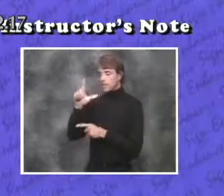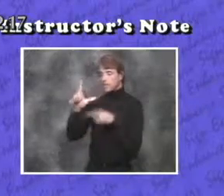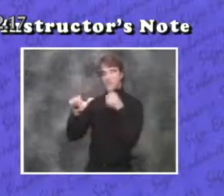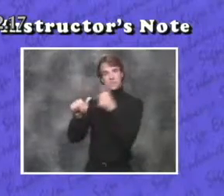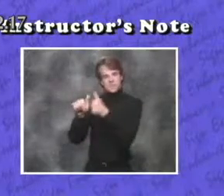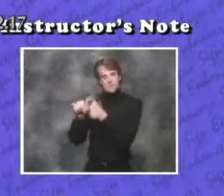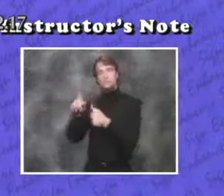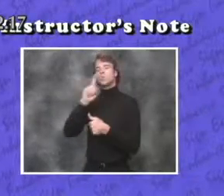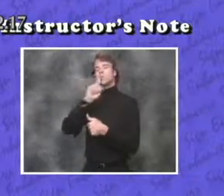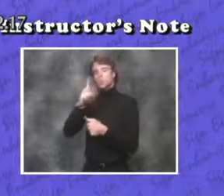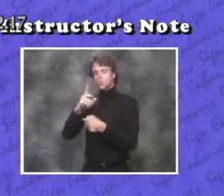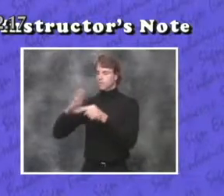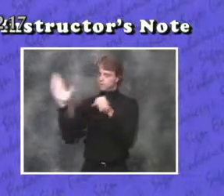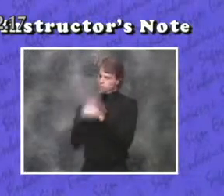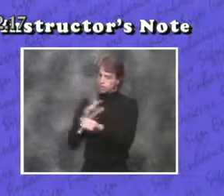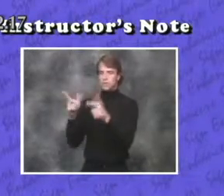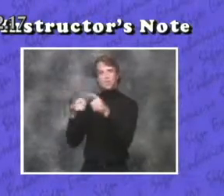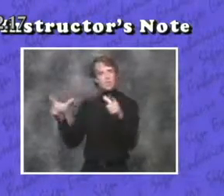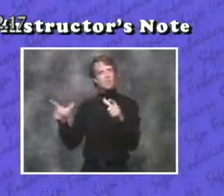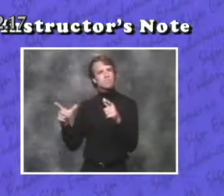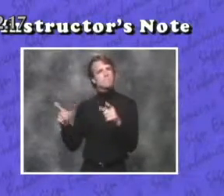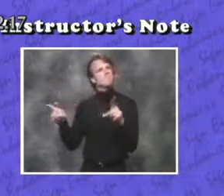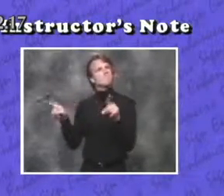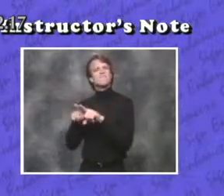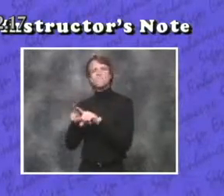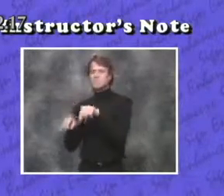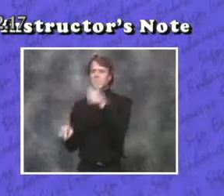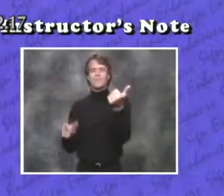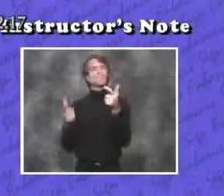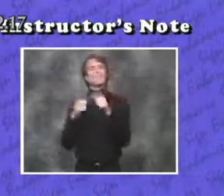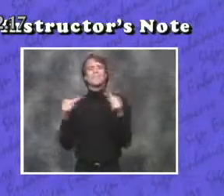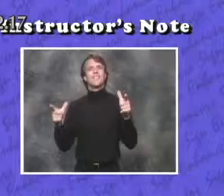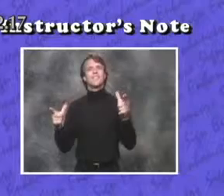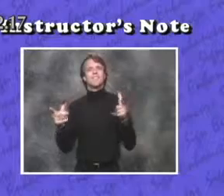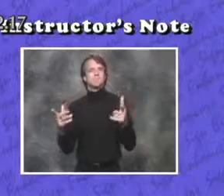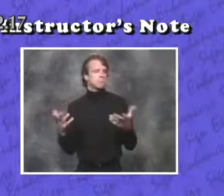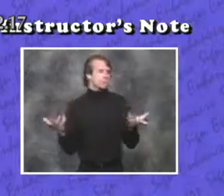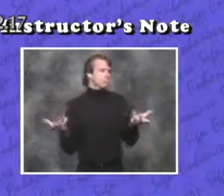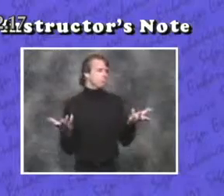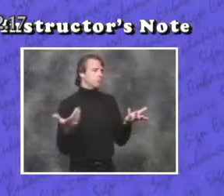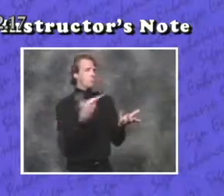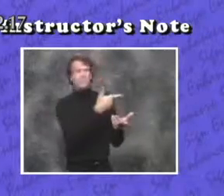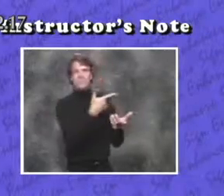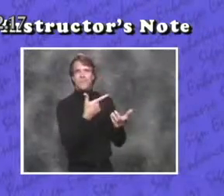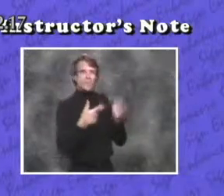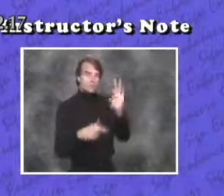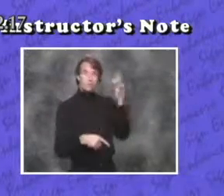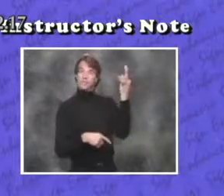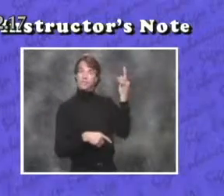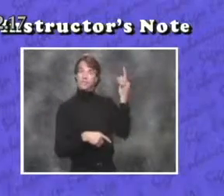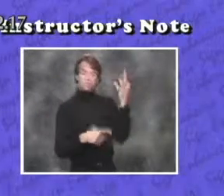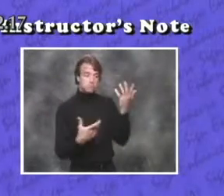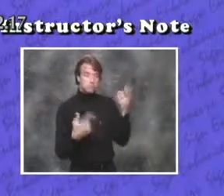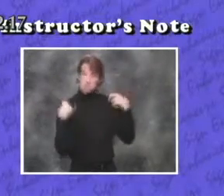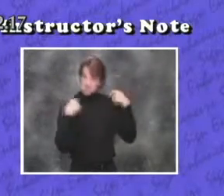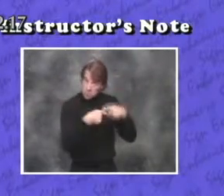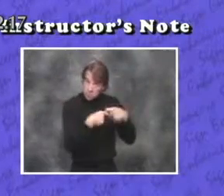Remember, ASL is a true and full language, like any other language, like French